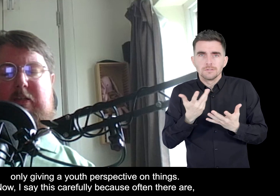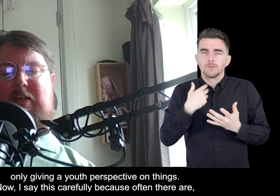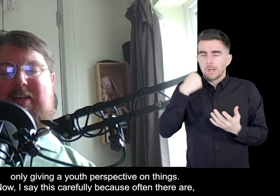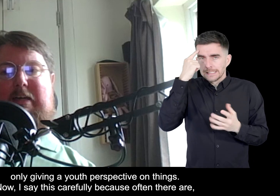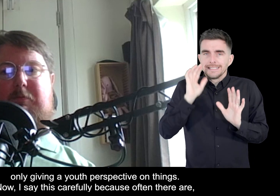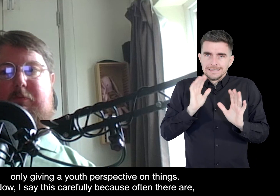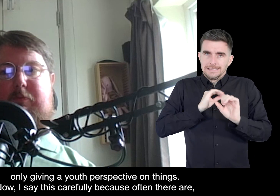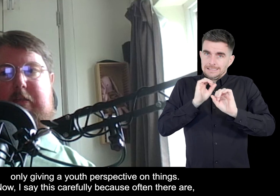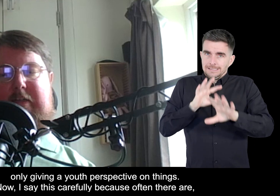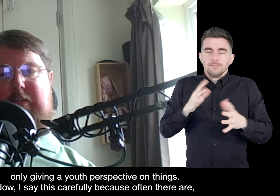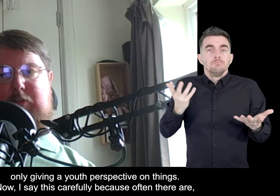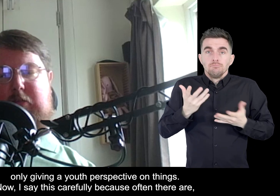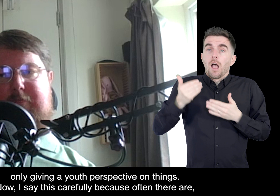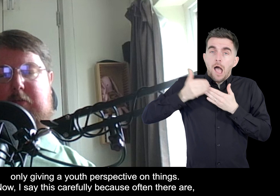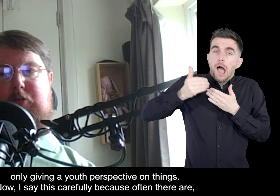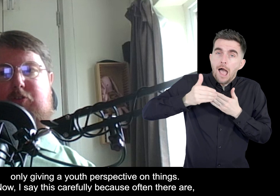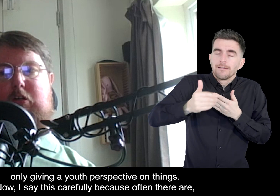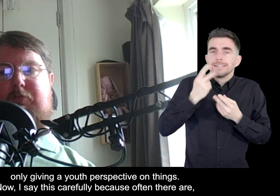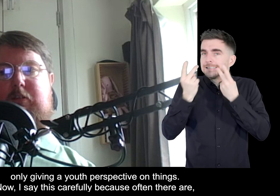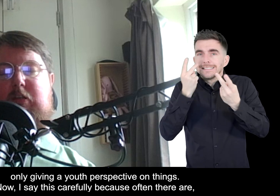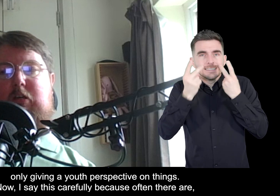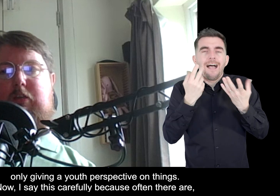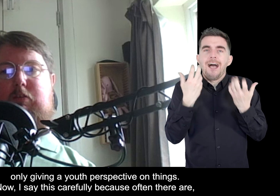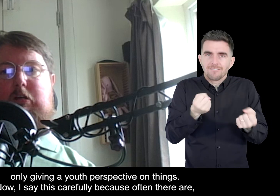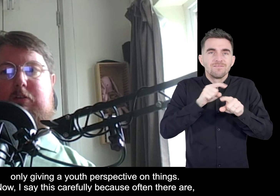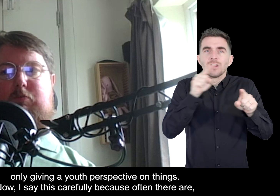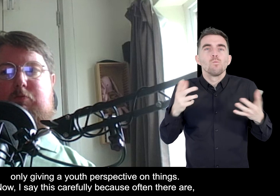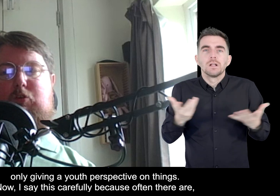things. Now, I say this carefully because often